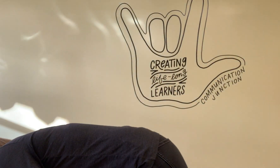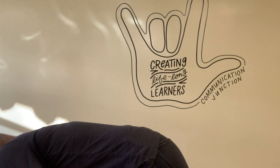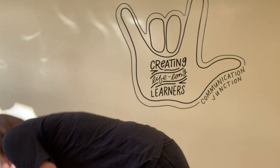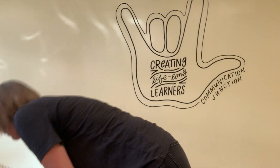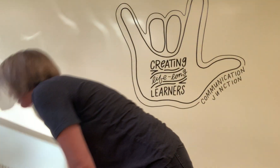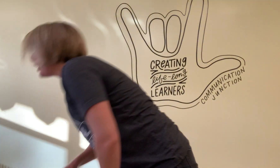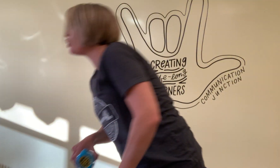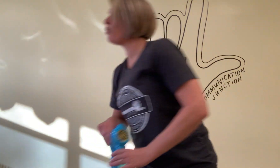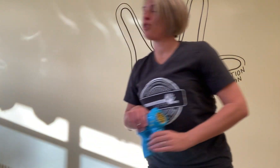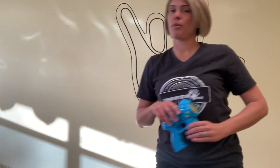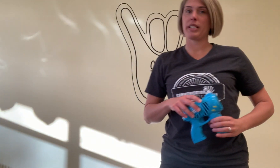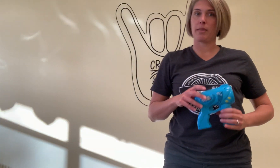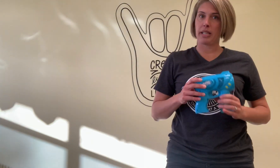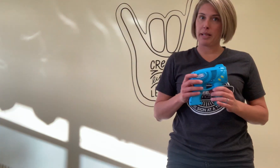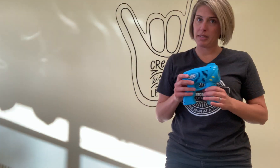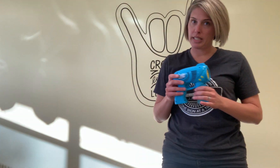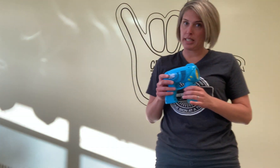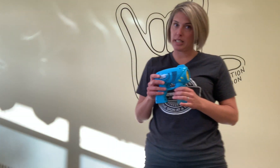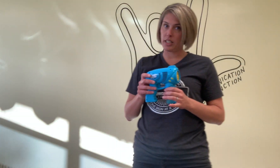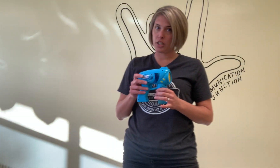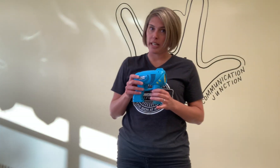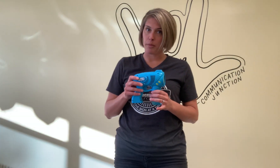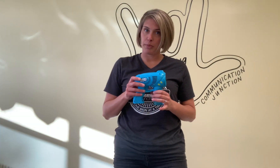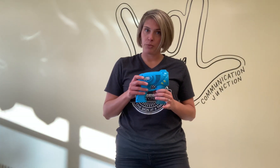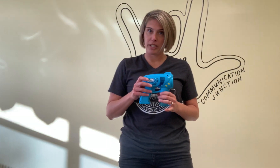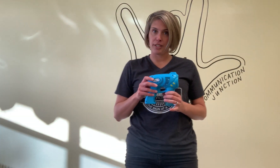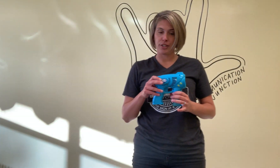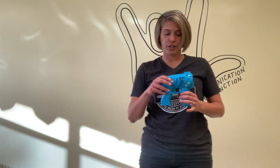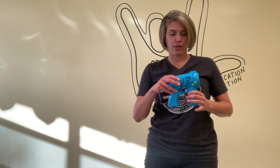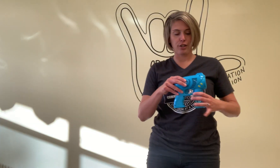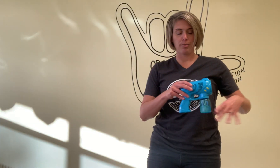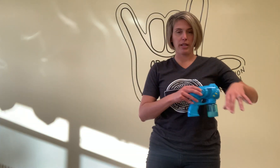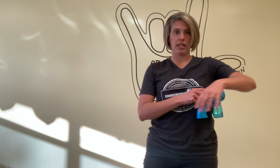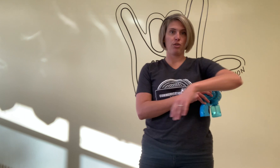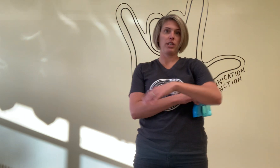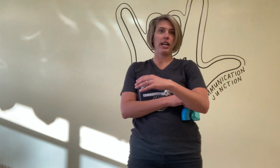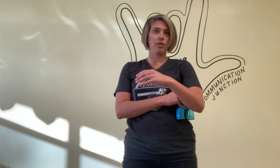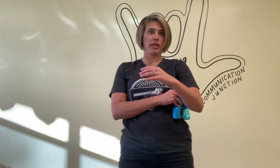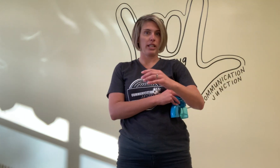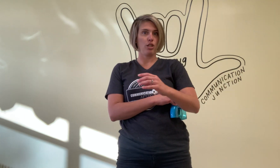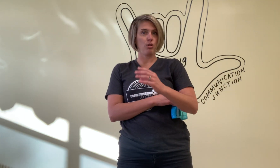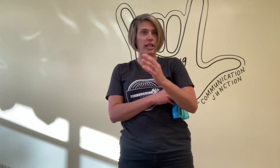All right, can you show me? Sometimes this needs a little help, needs a little encouragement. You need to help me. Can you sign